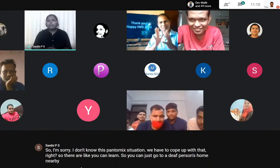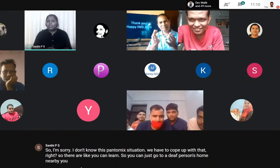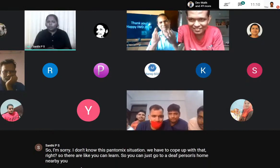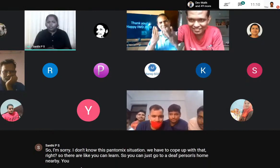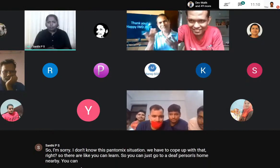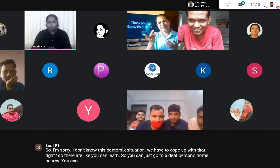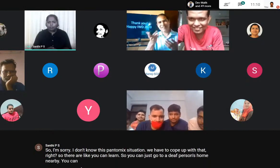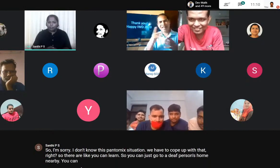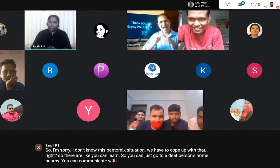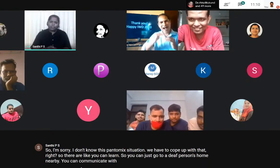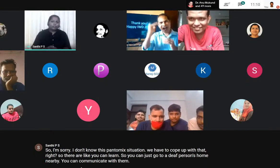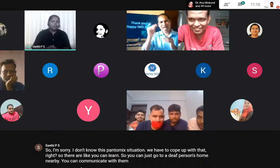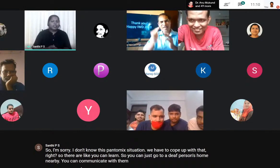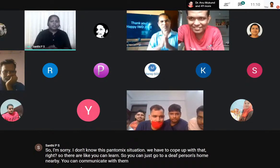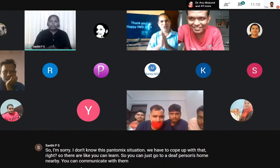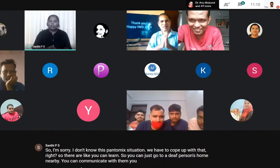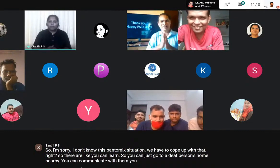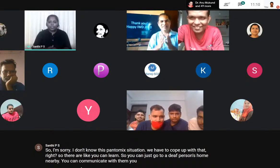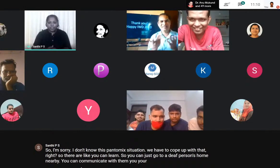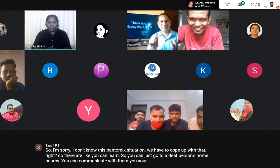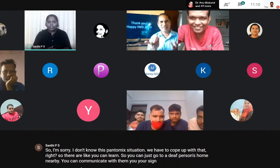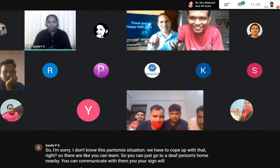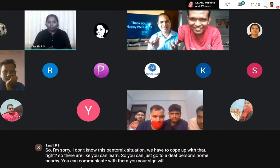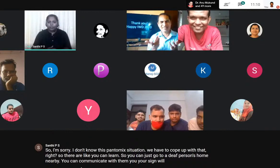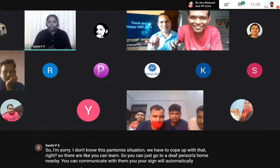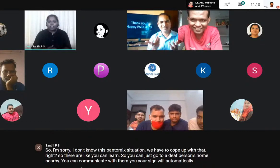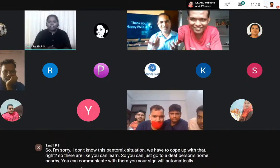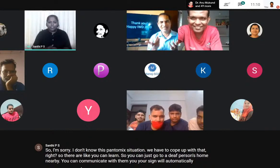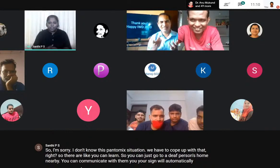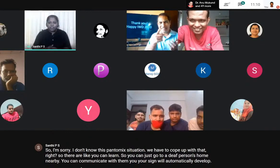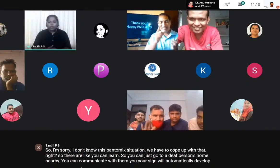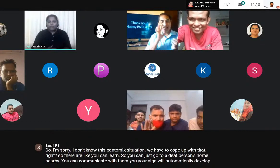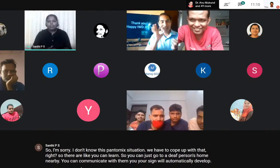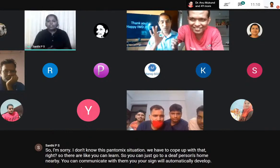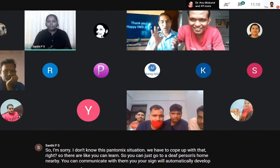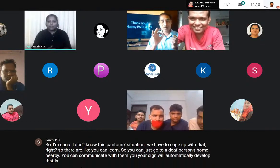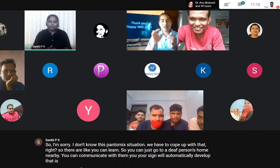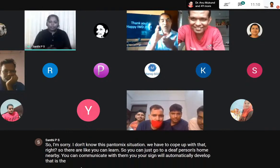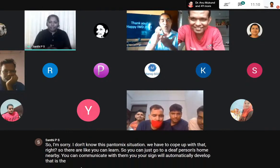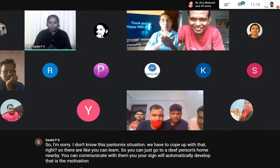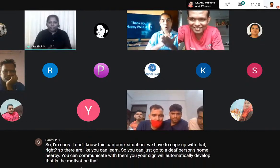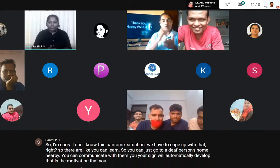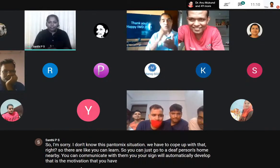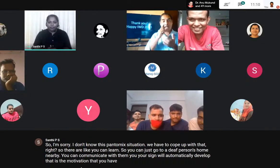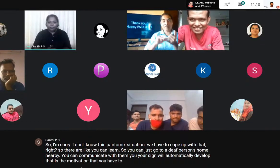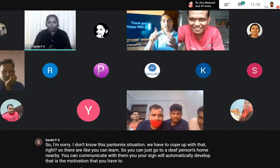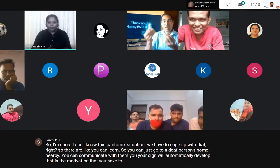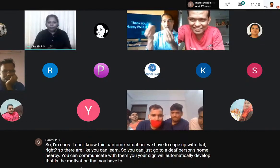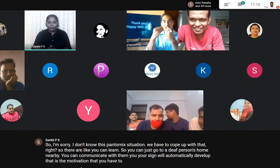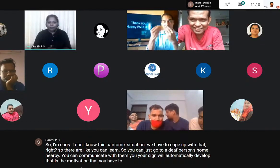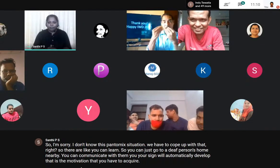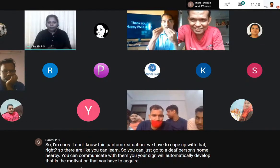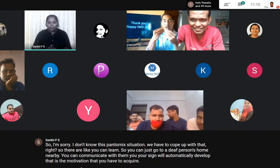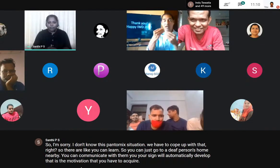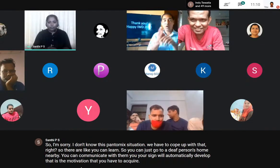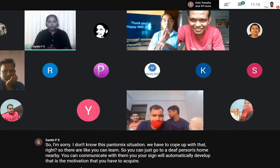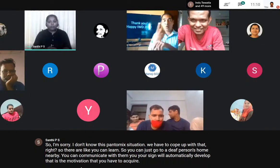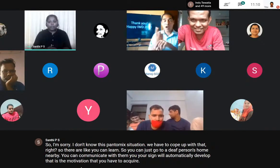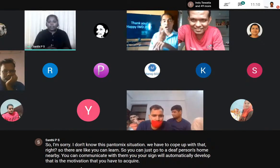with them. Your sign will automatically develop. That is the motivation that you have to acquire. So it is